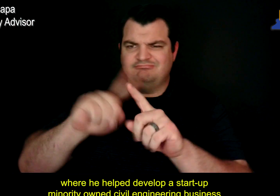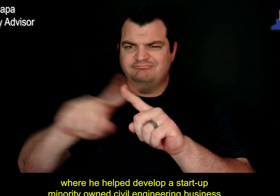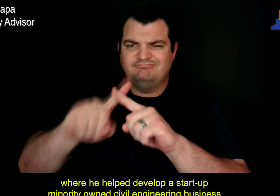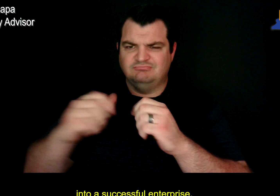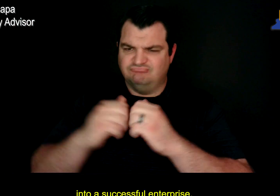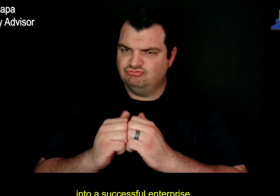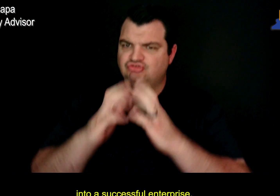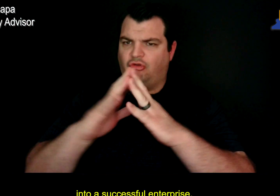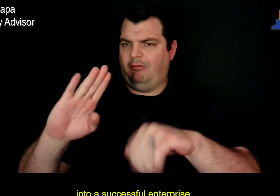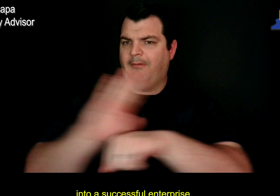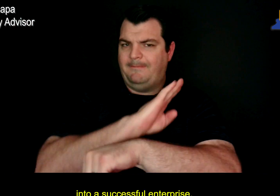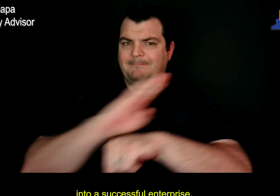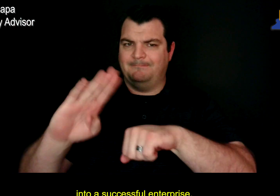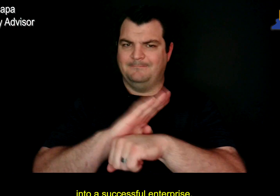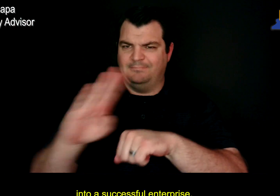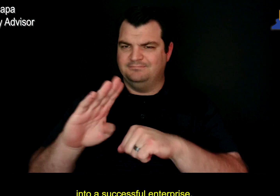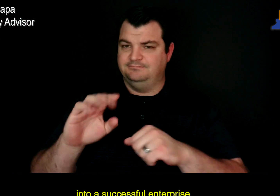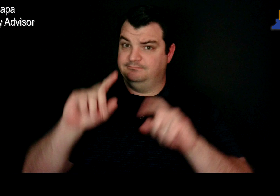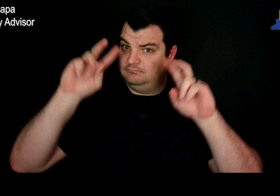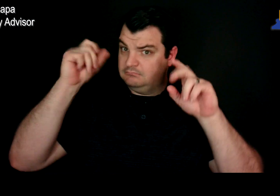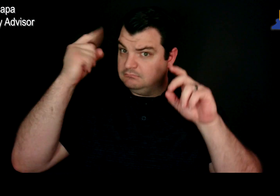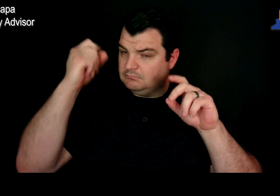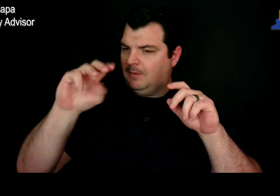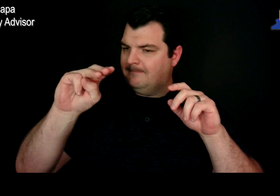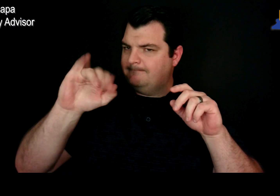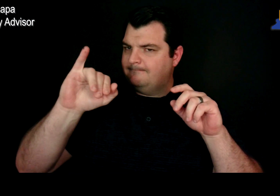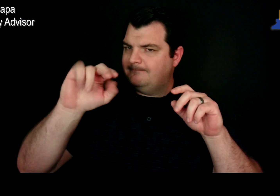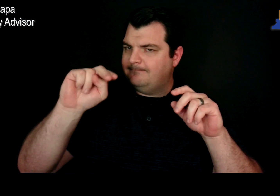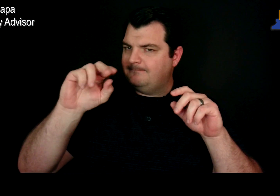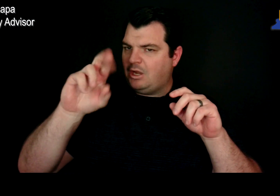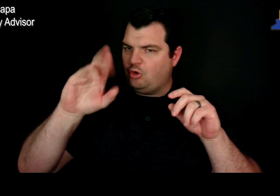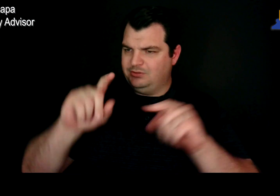engineering business into a successful enterprise.